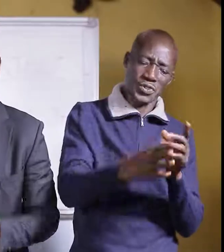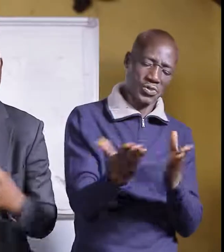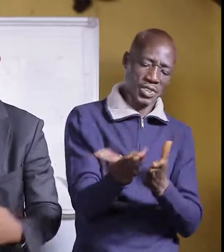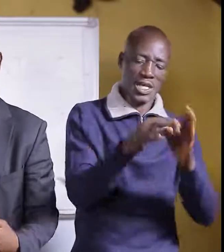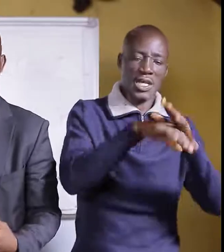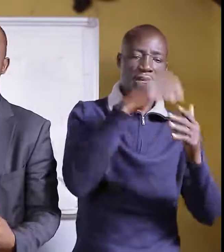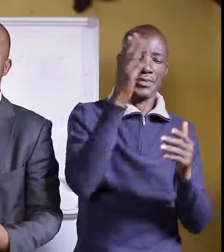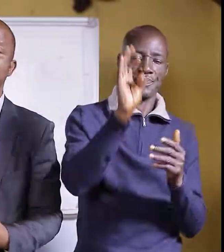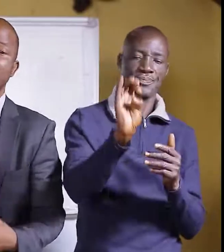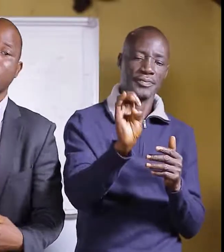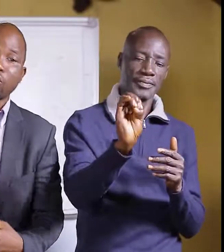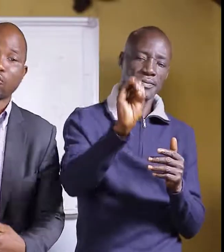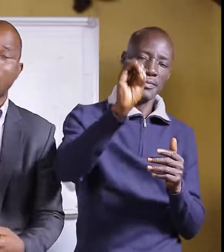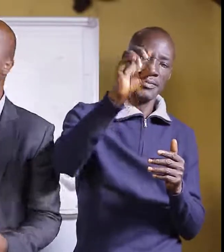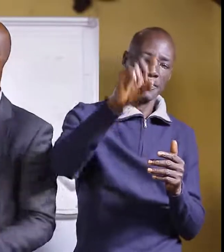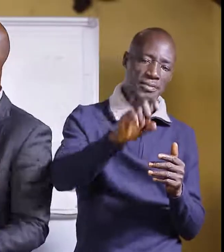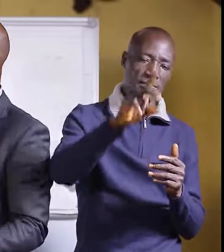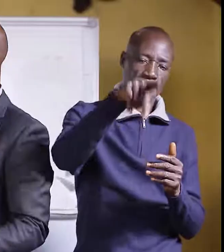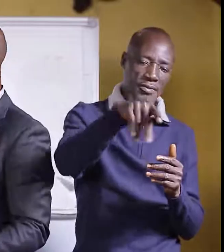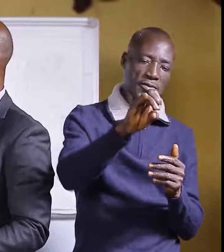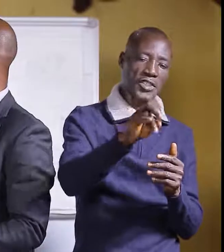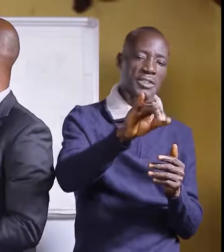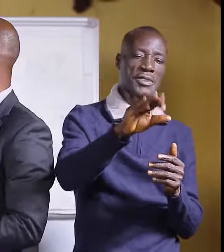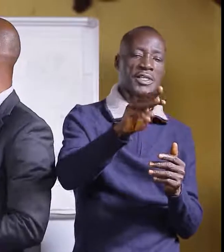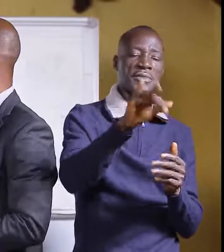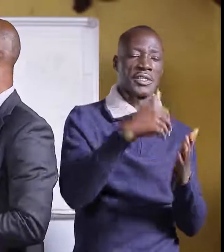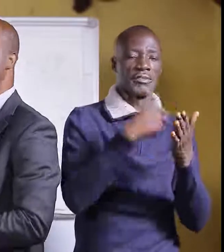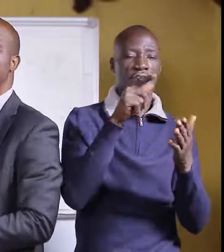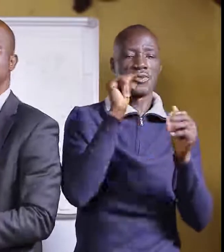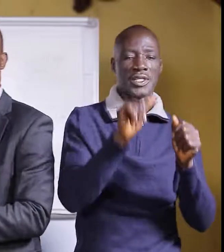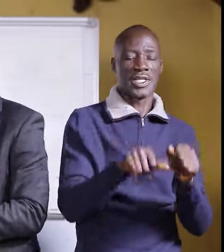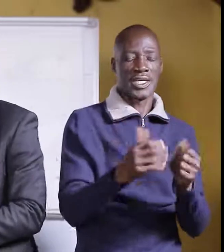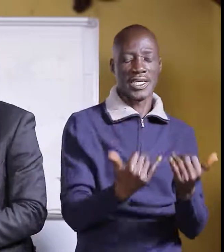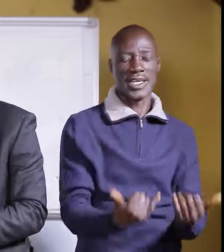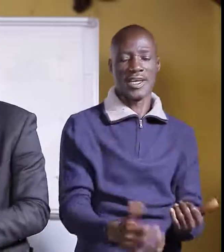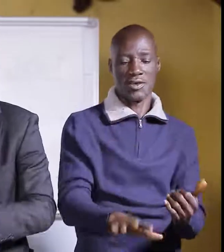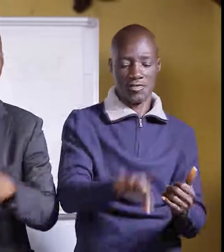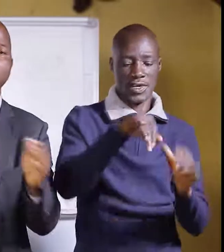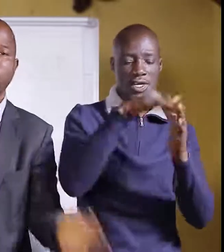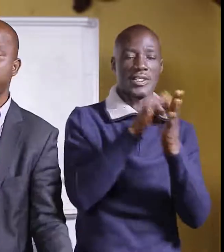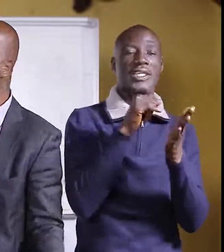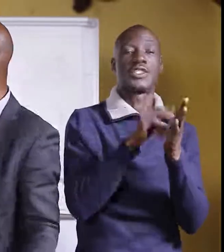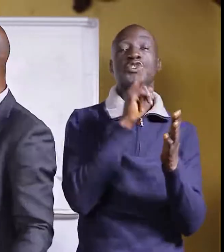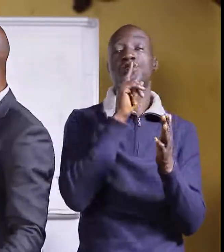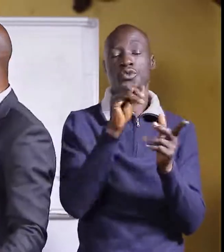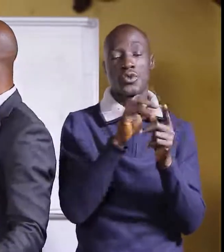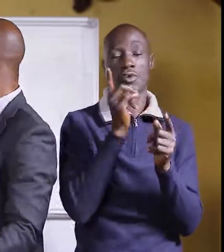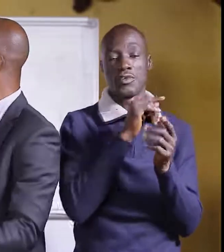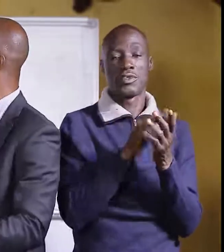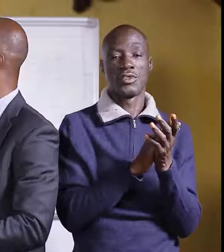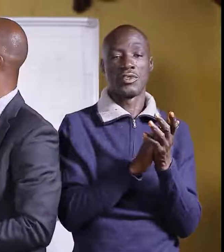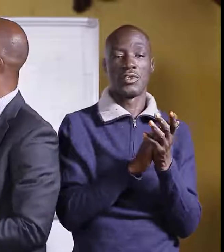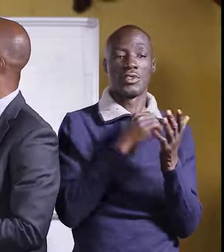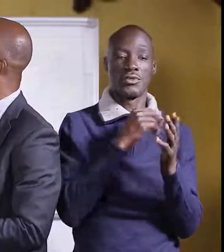an experiment before you can confirm that this intelligent guess is actually true or false. Now we move